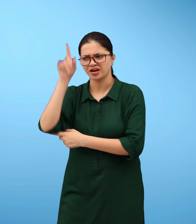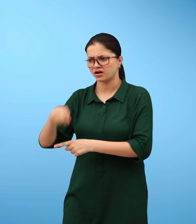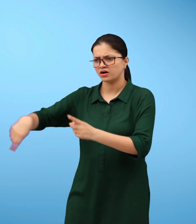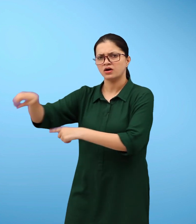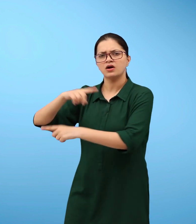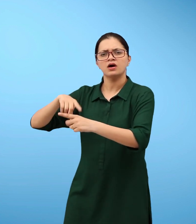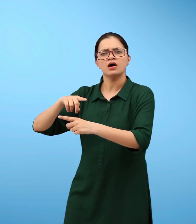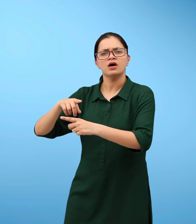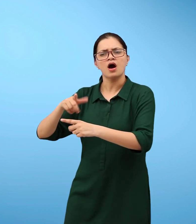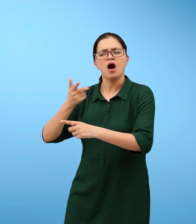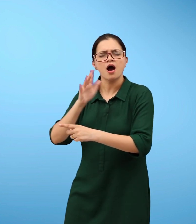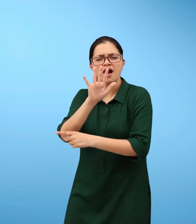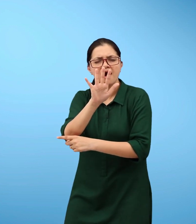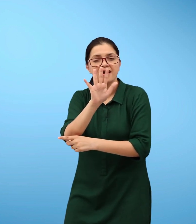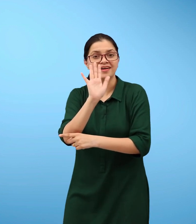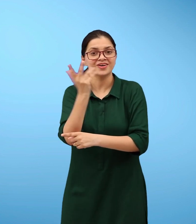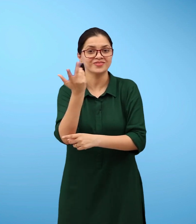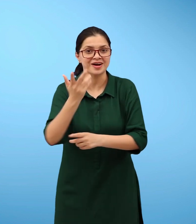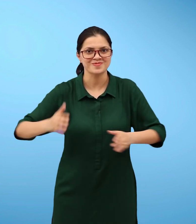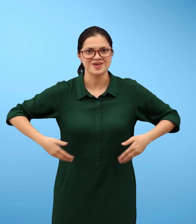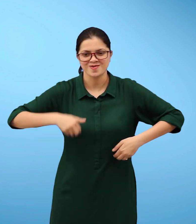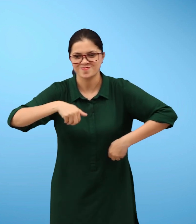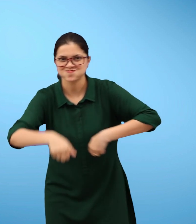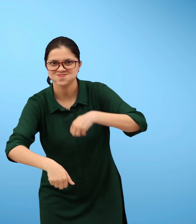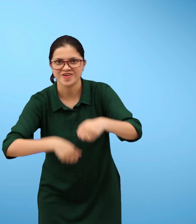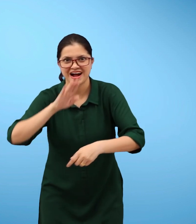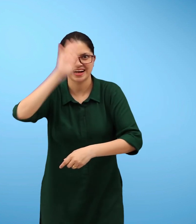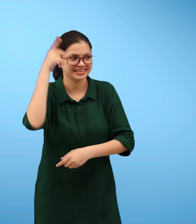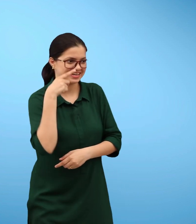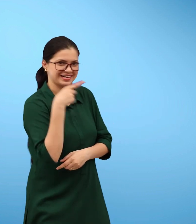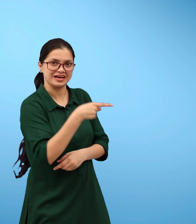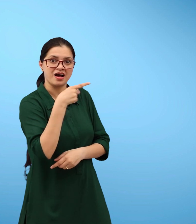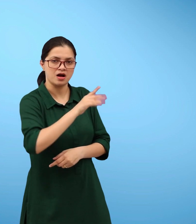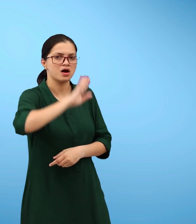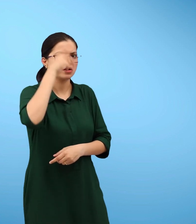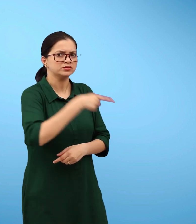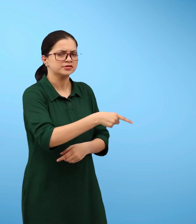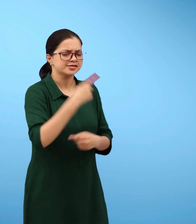However, the king of the monkeys worked out a plan to save his followers.